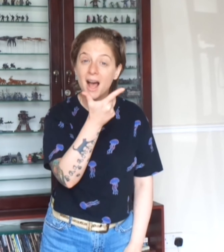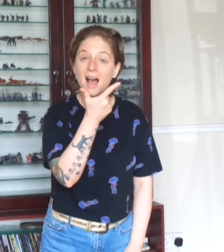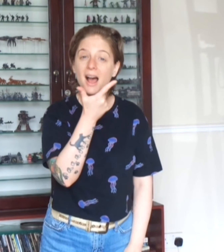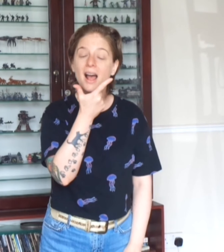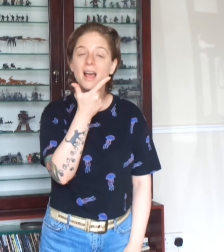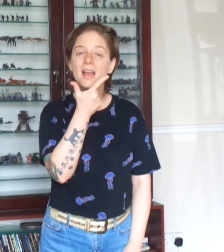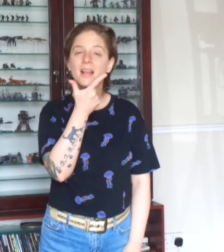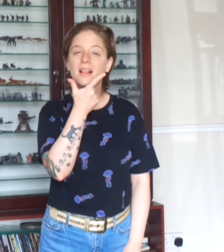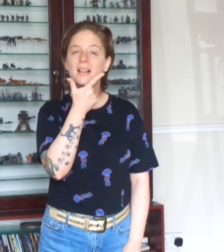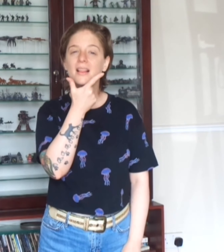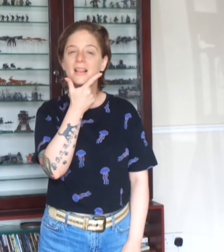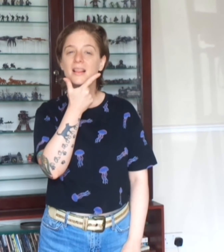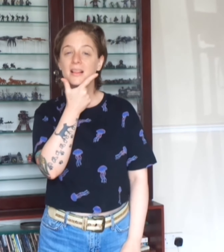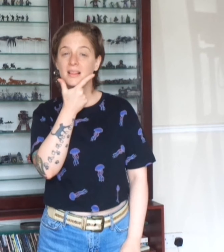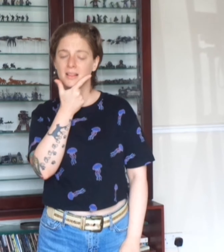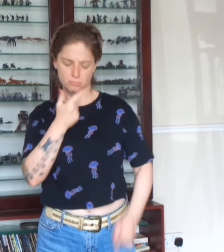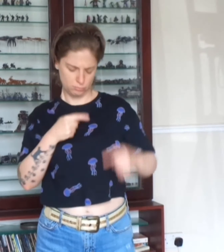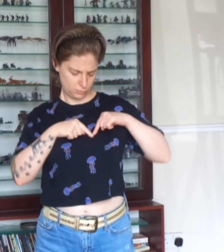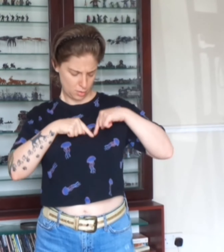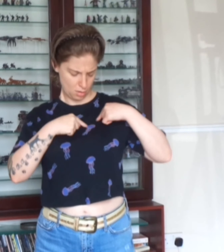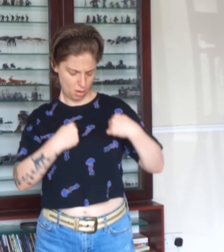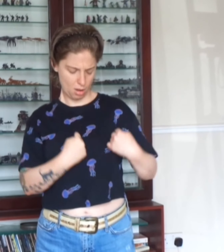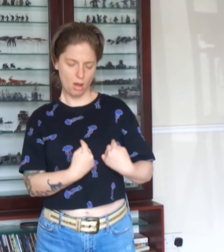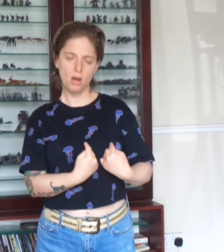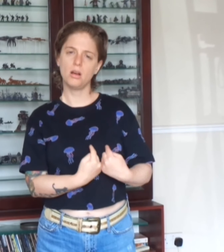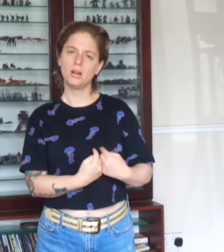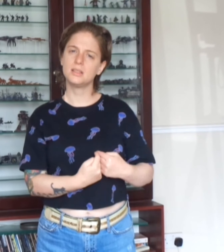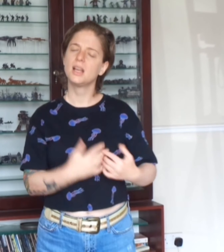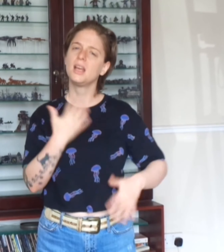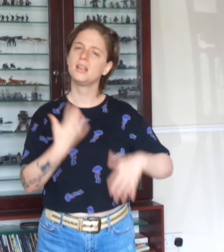Smile, though your heart is open.